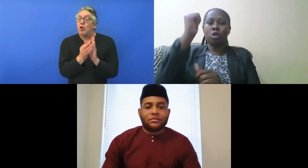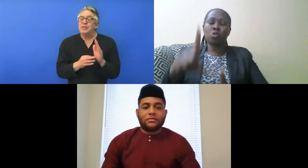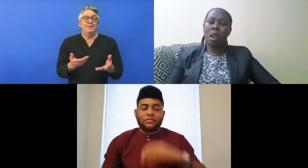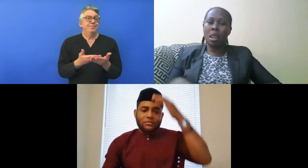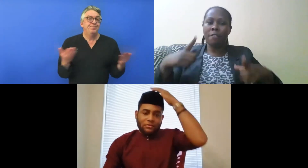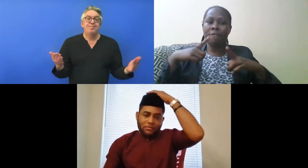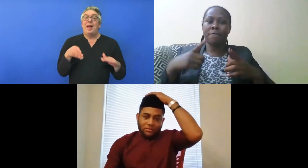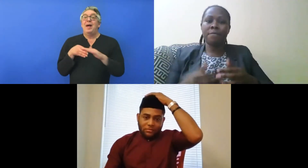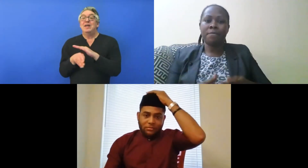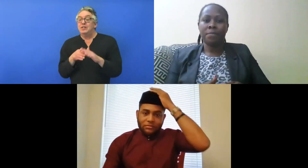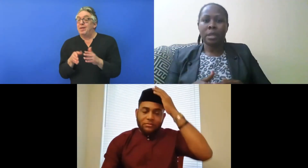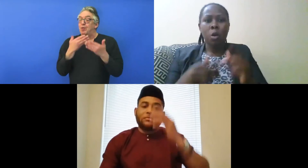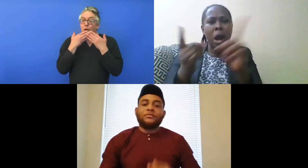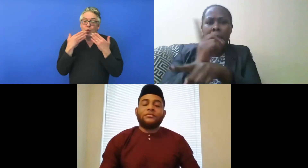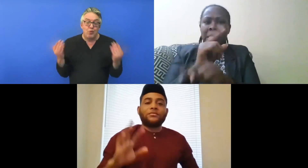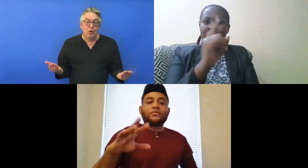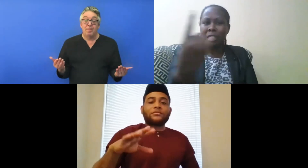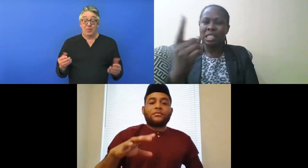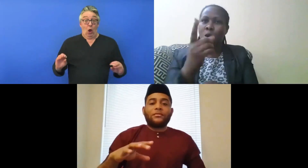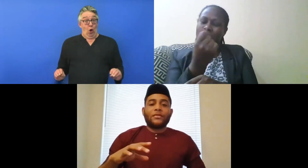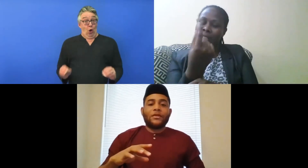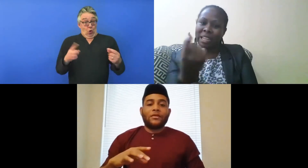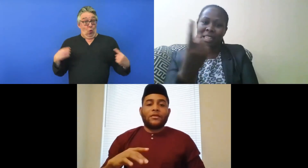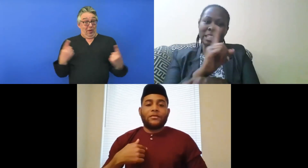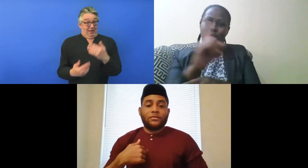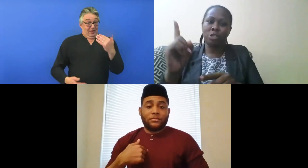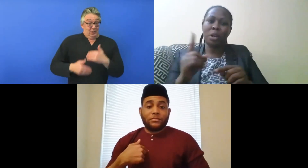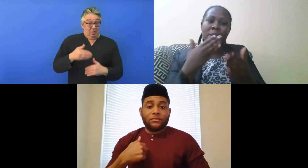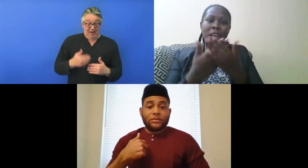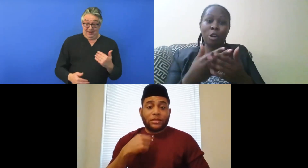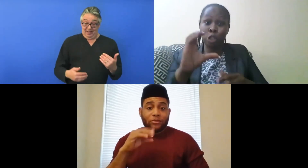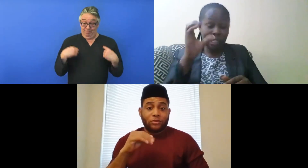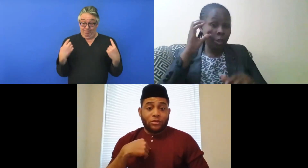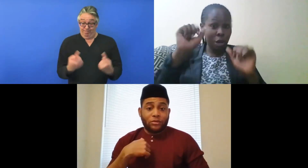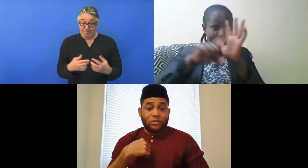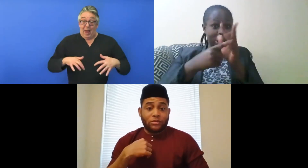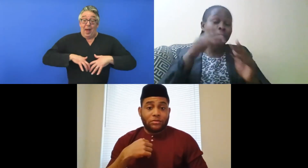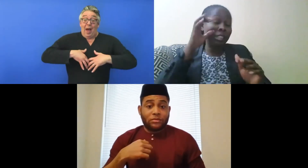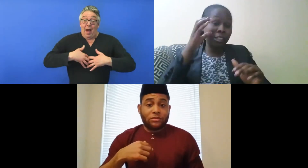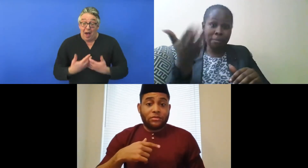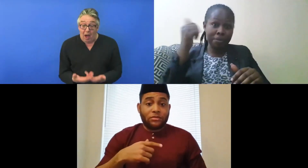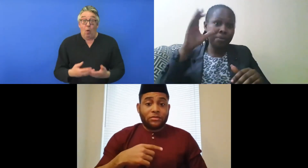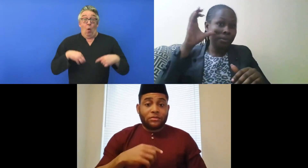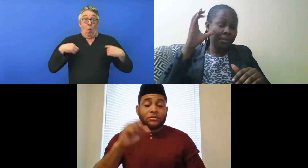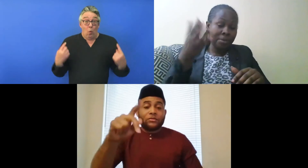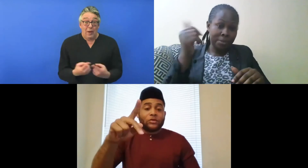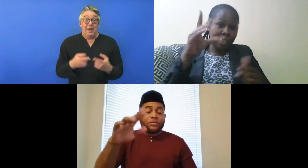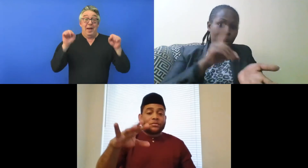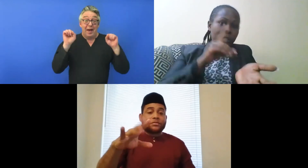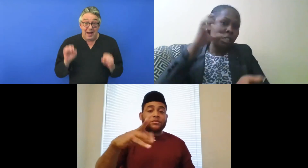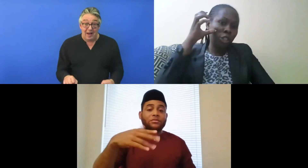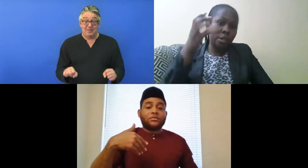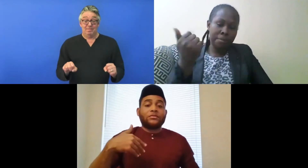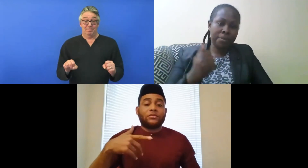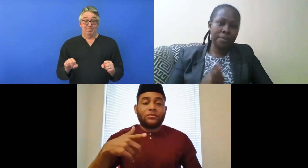we fully participate in political life? So 1 minute each as we wind up. Thank you. Dr. Shidi, would